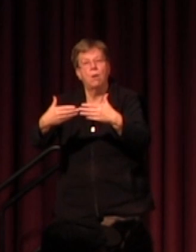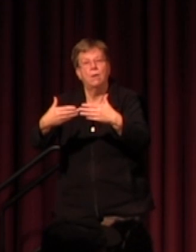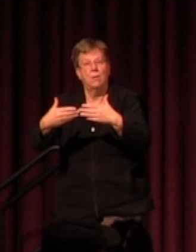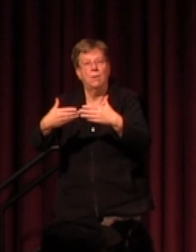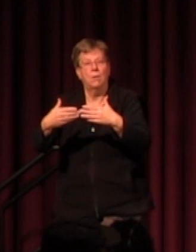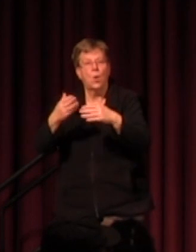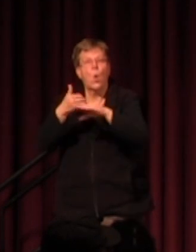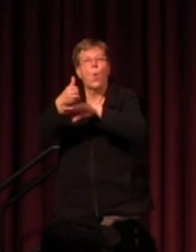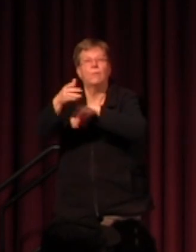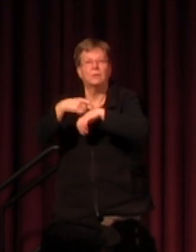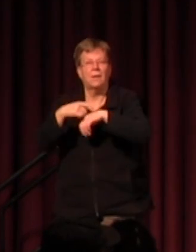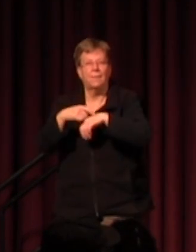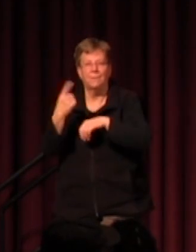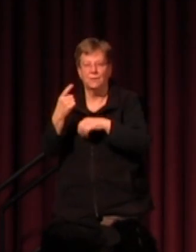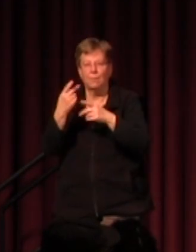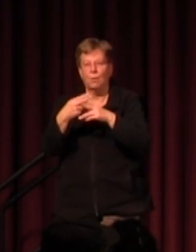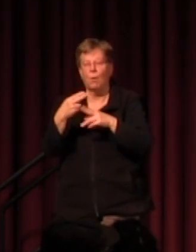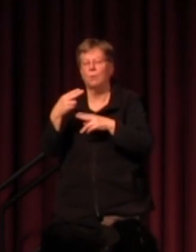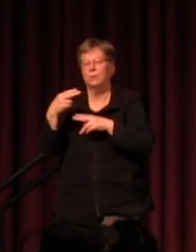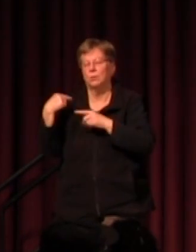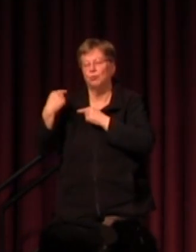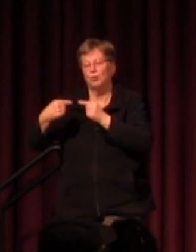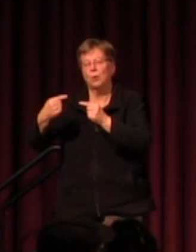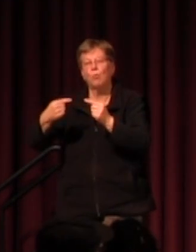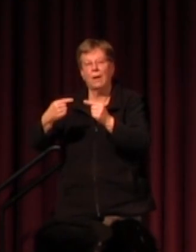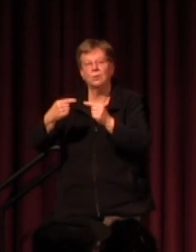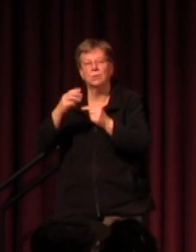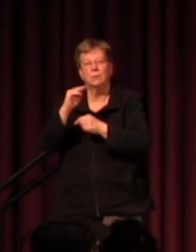So there's a concept called generational monopoly.